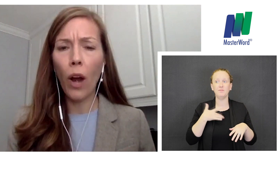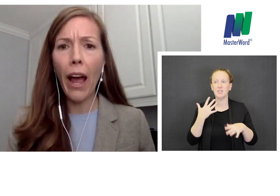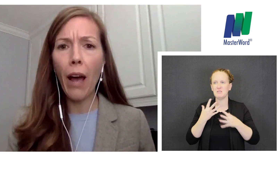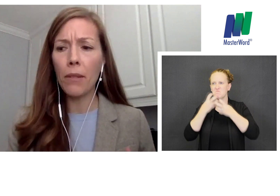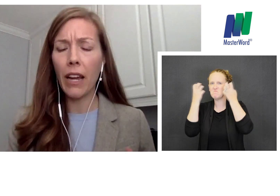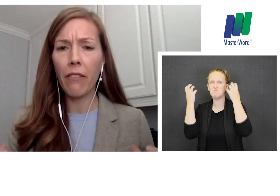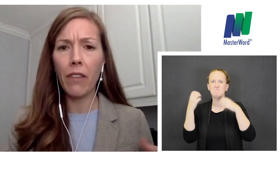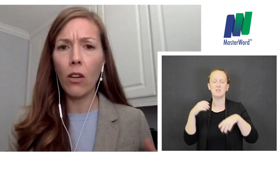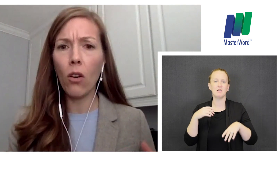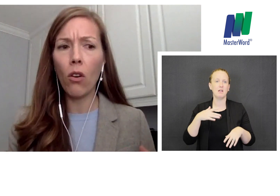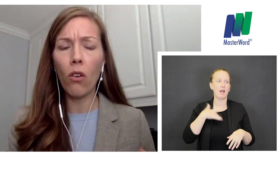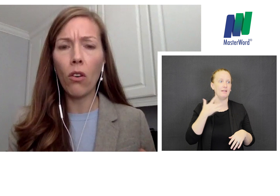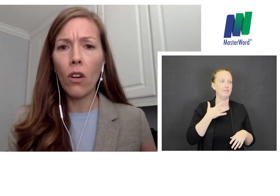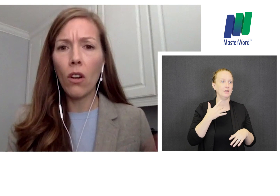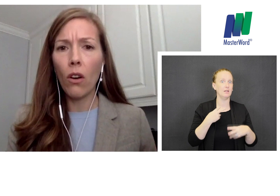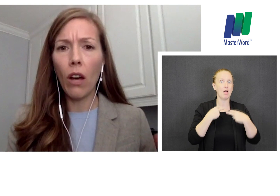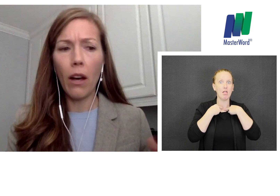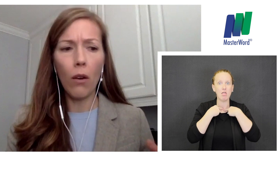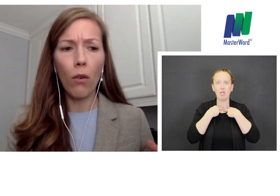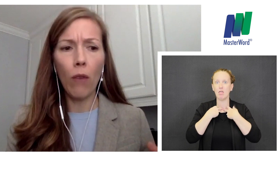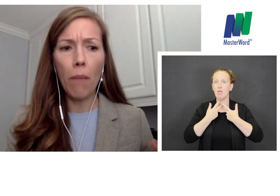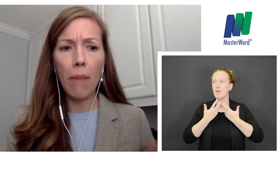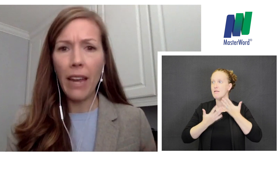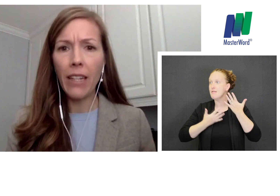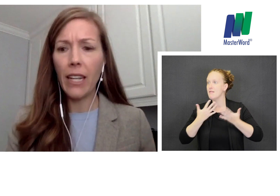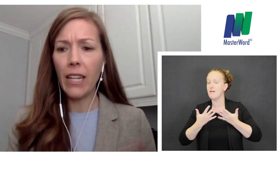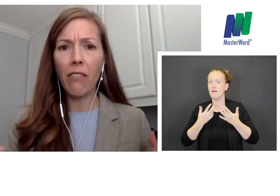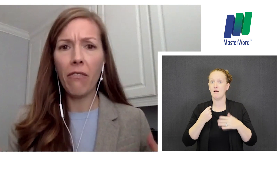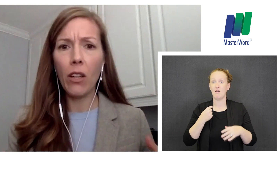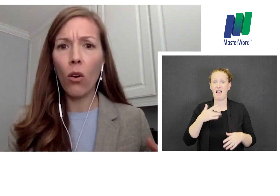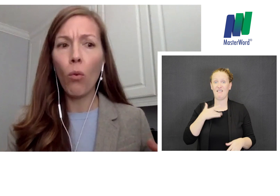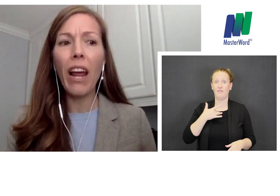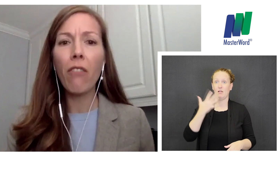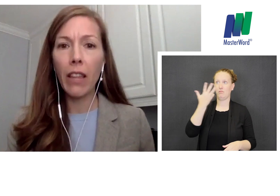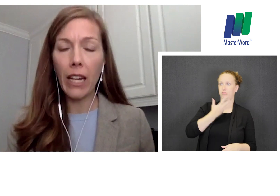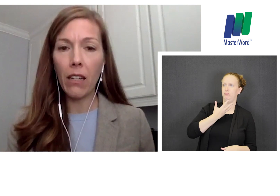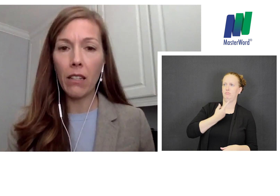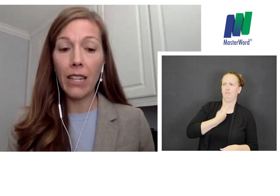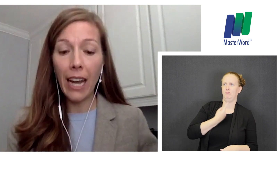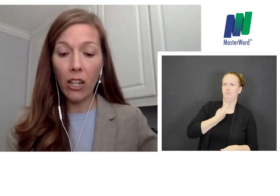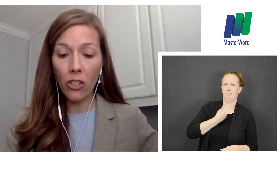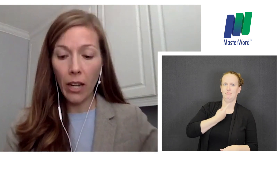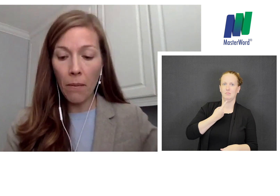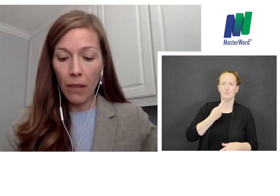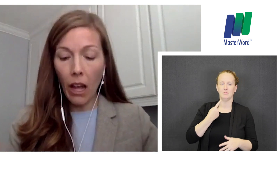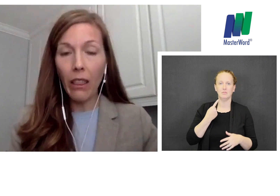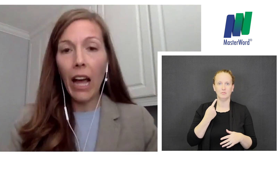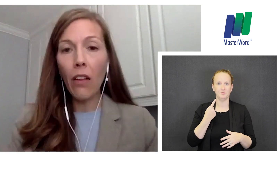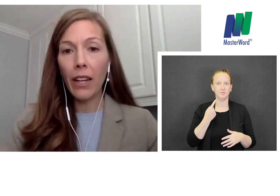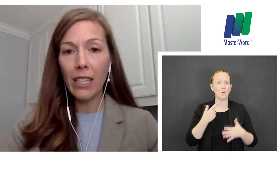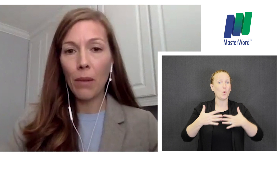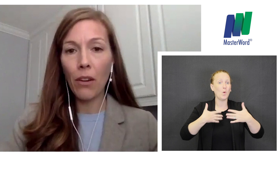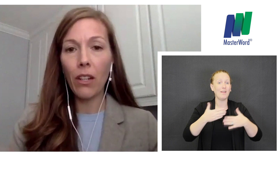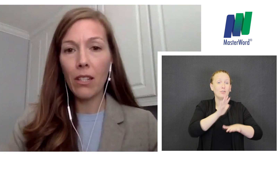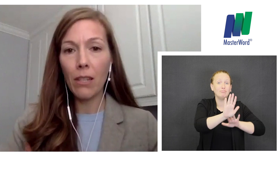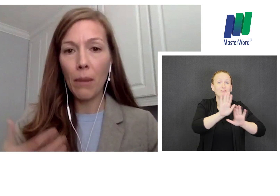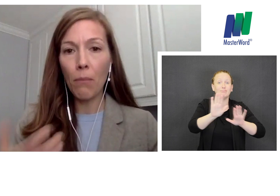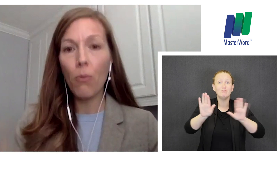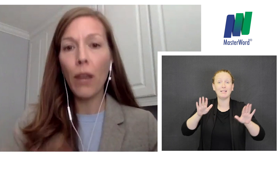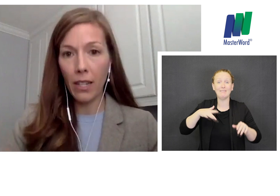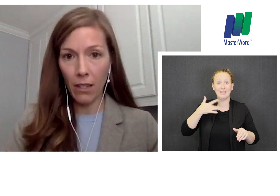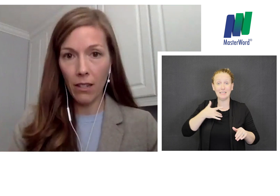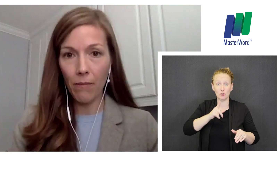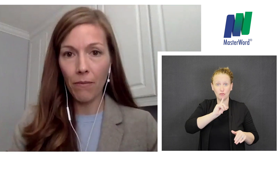feel trapped, I feel abandoned, I feel whatever that is, and to actually allow that experience